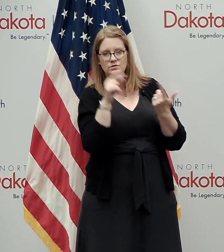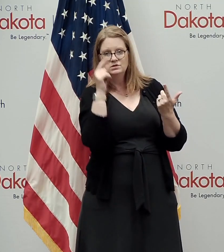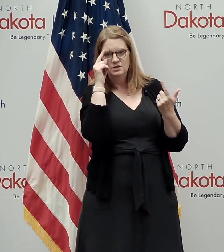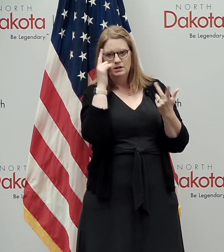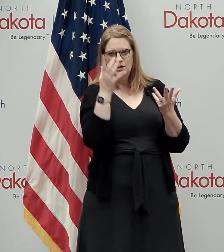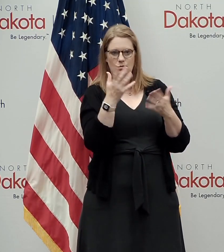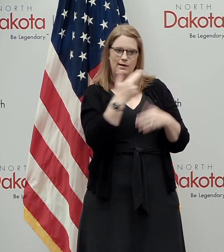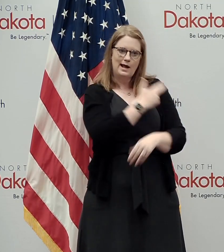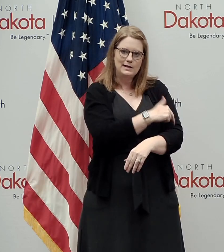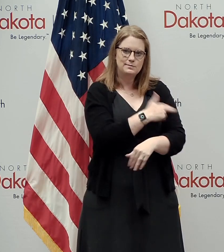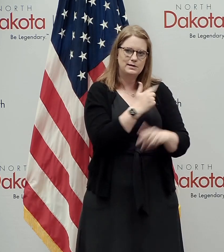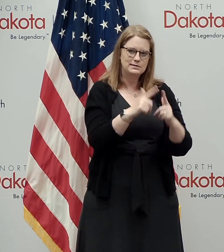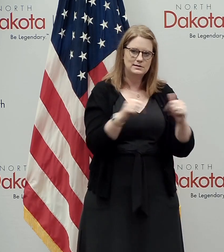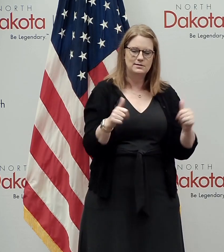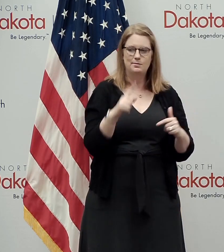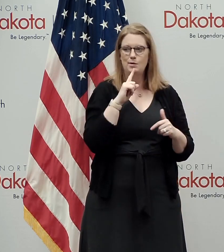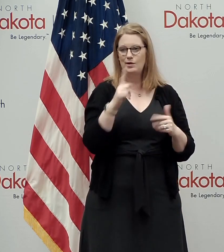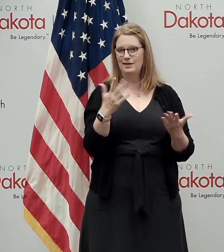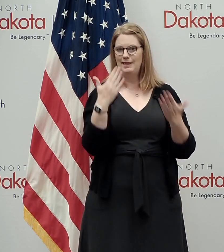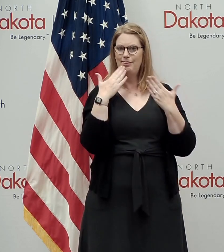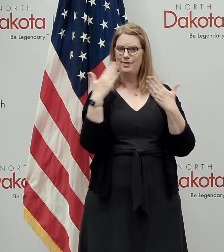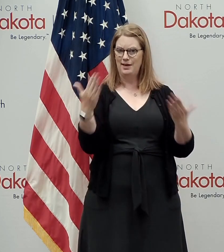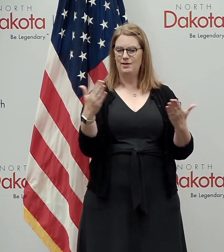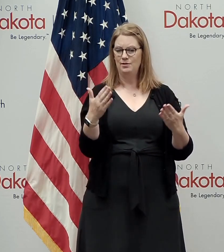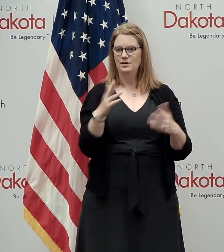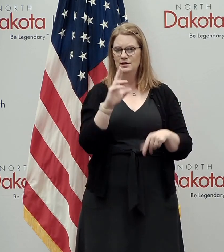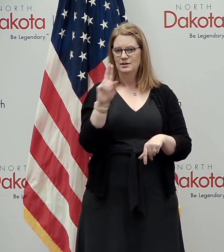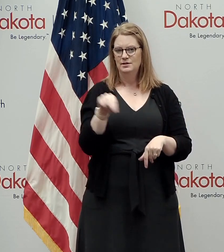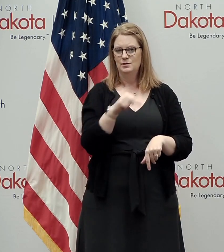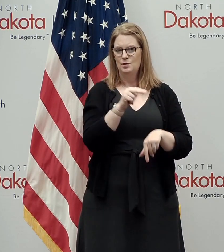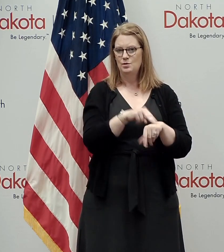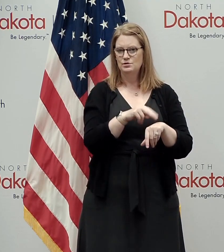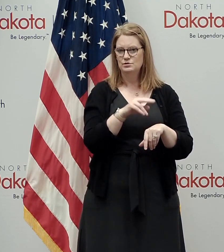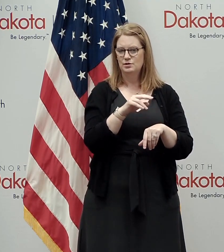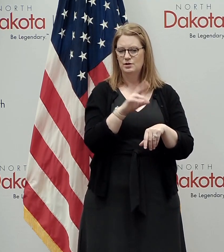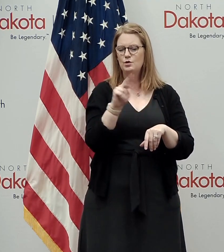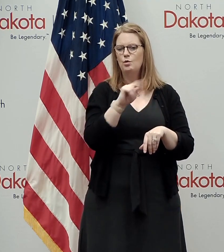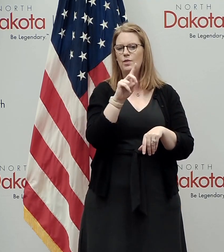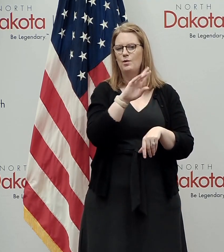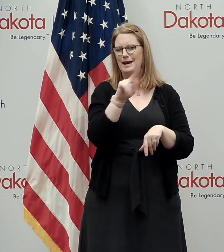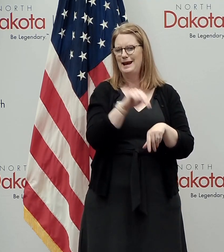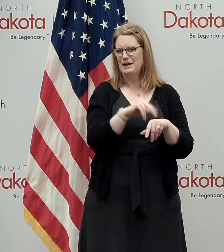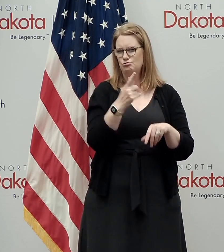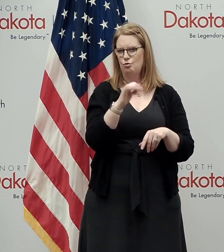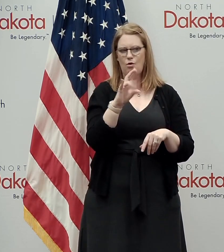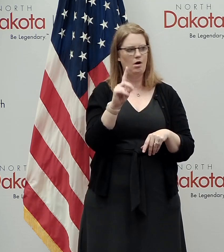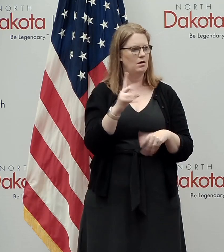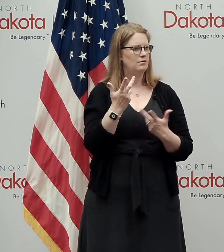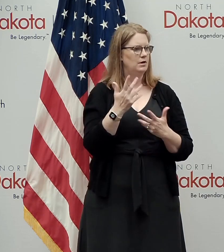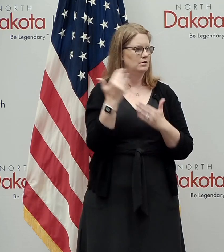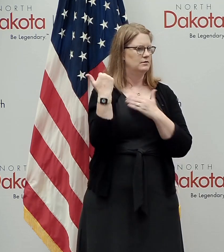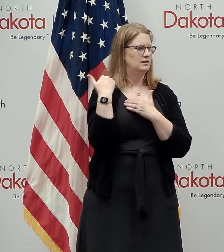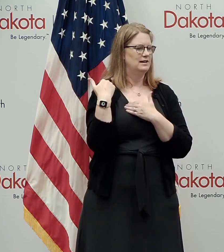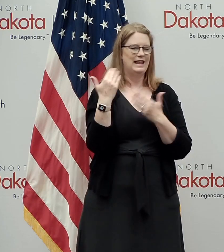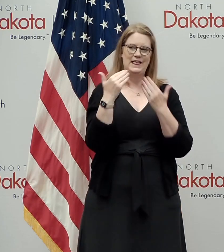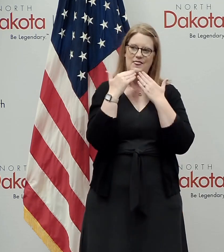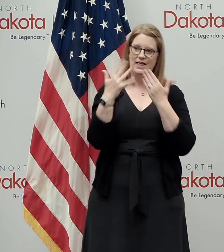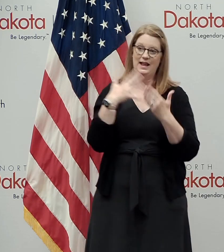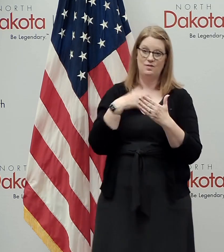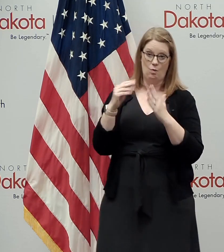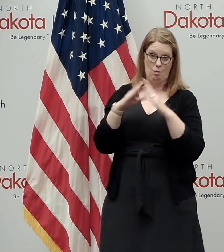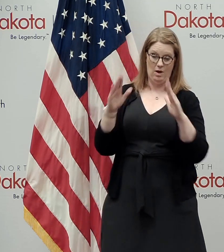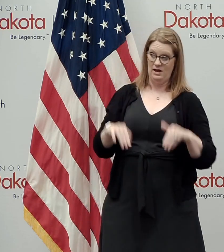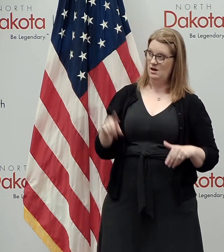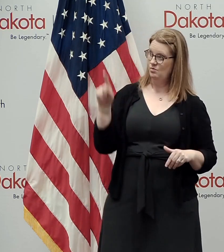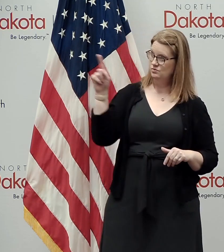want to say thank you to all of those fantastic North Dakota Guard members for the great role that they're doing, and thank the White House for extending